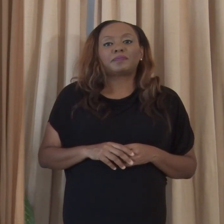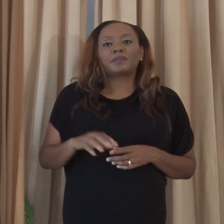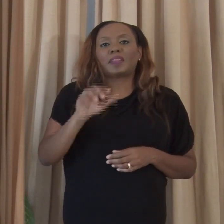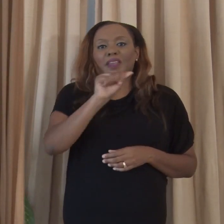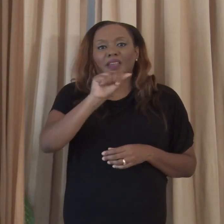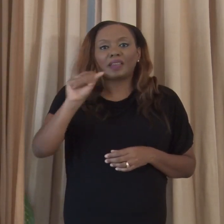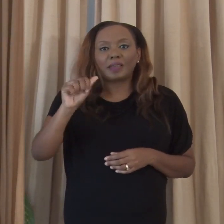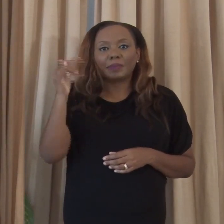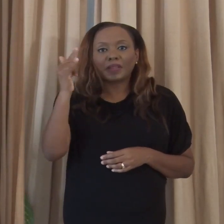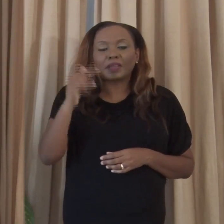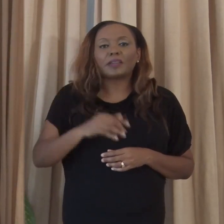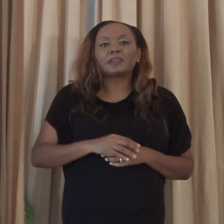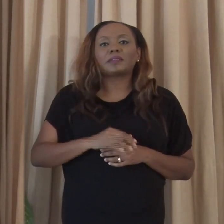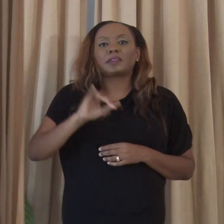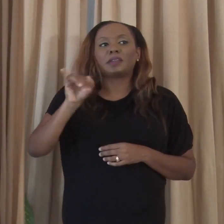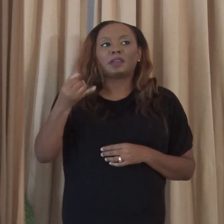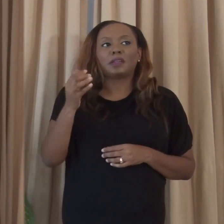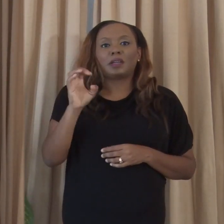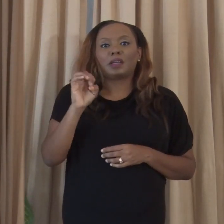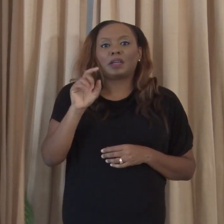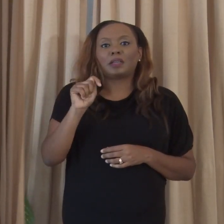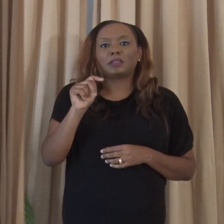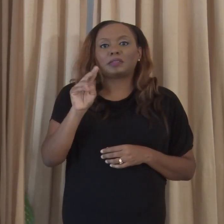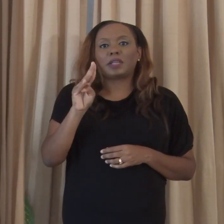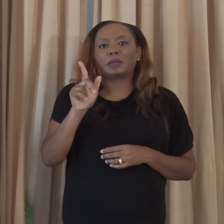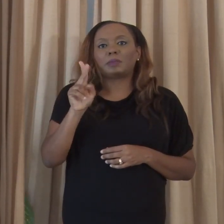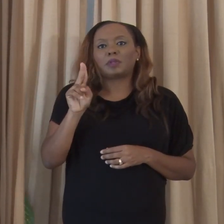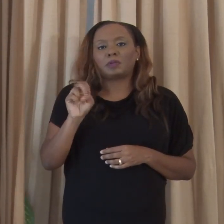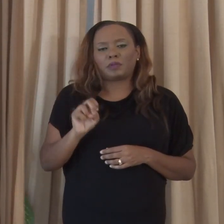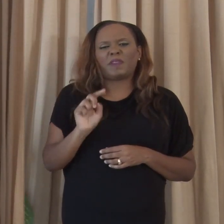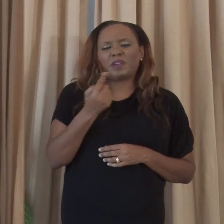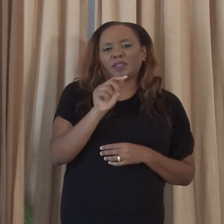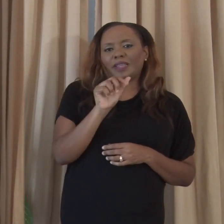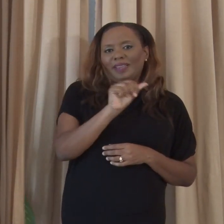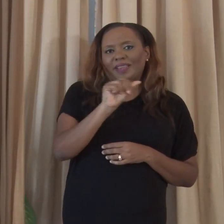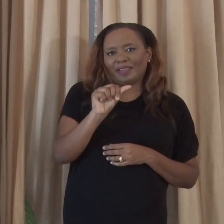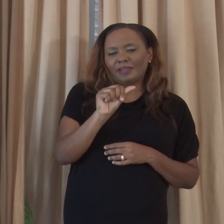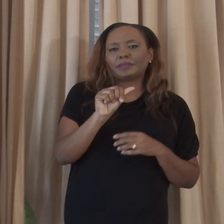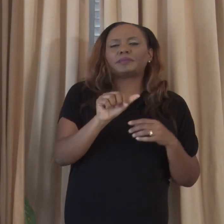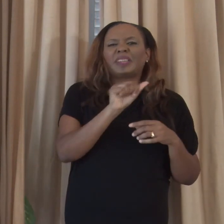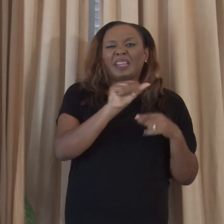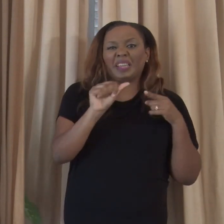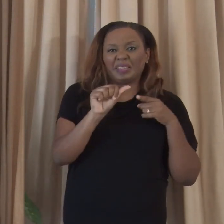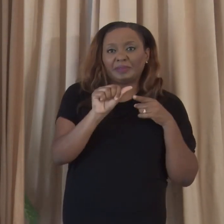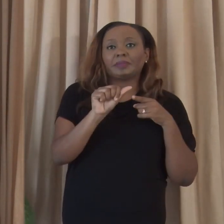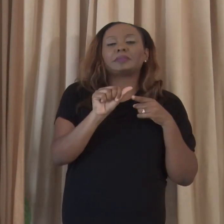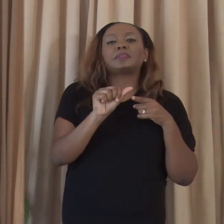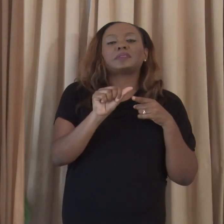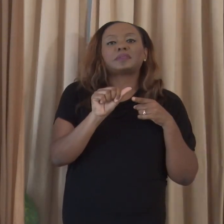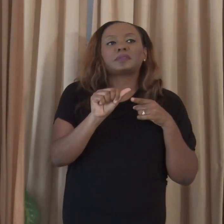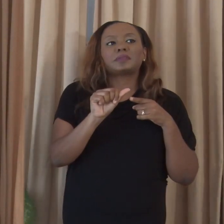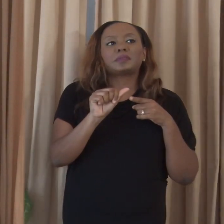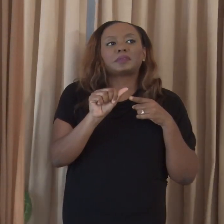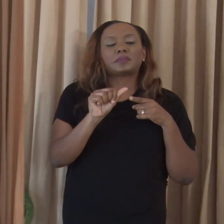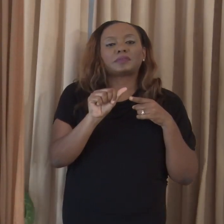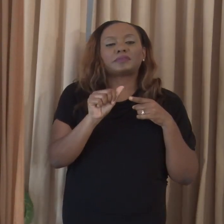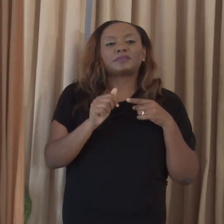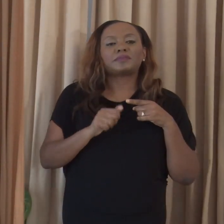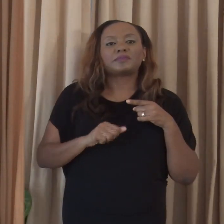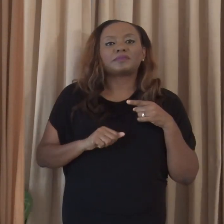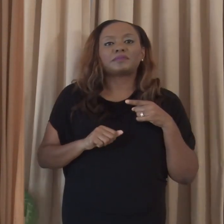American Airlines and JetBlue. Let me speak first of all to American Airlines. American Airlines has suspended